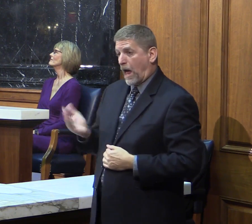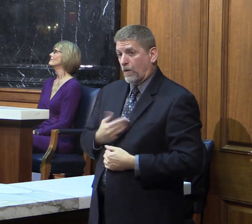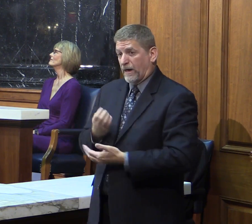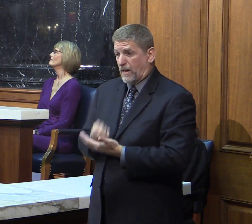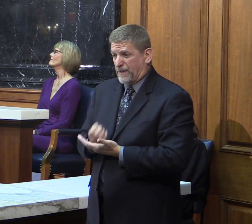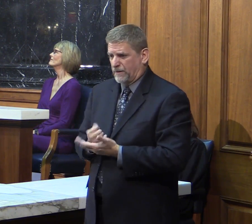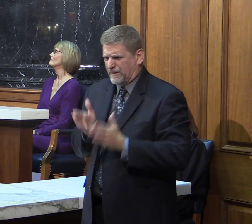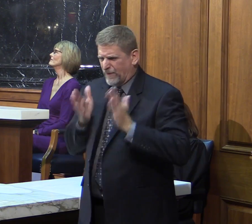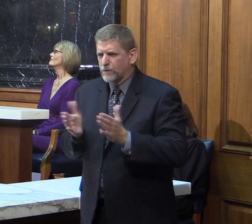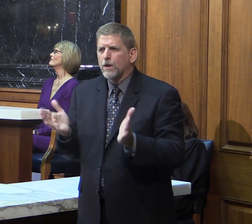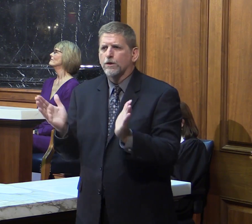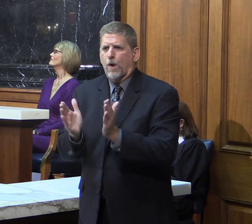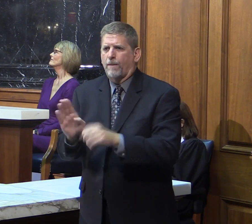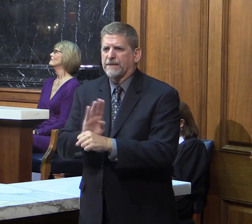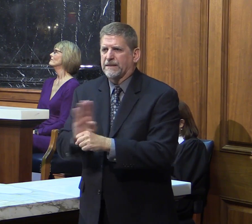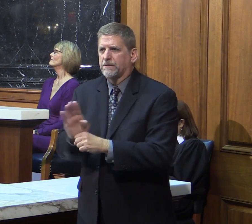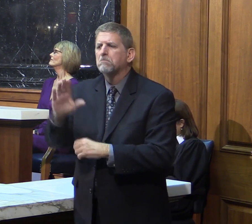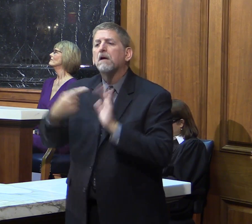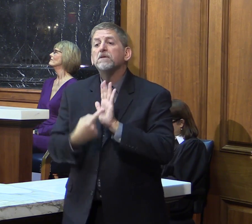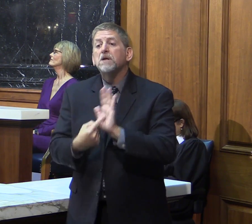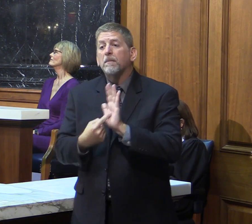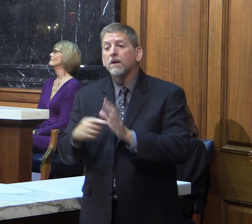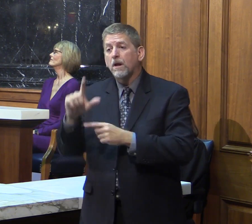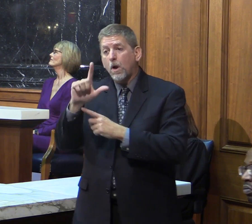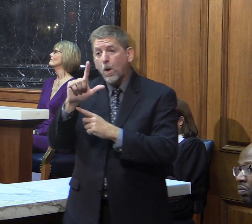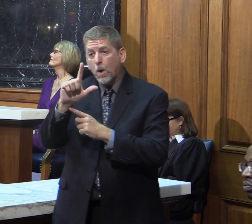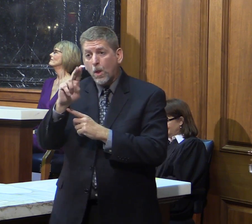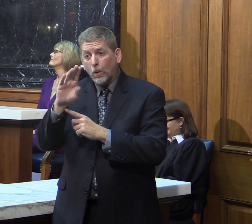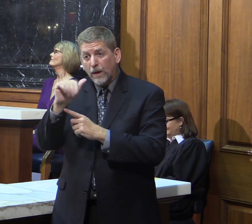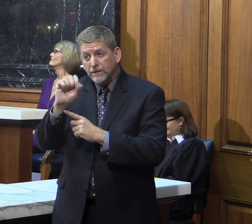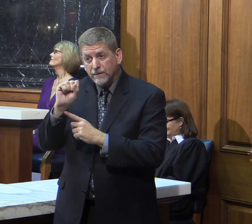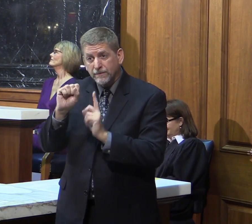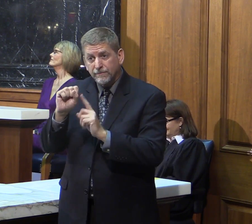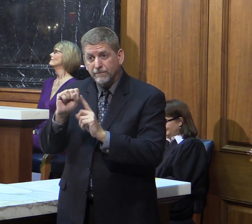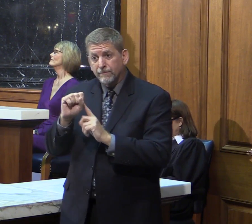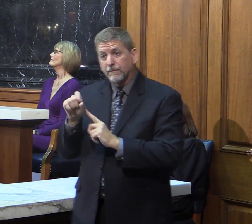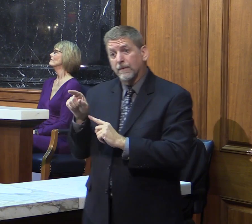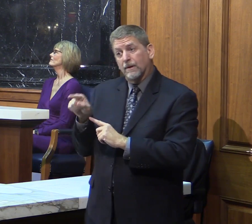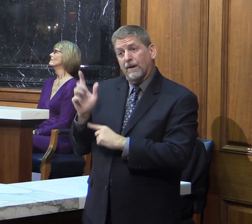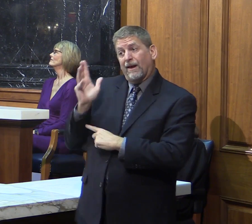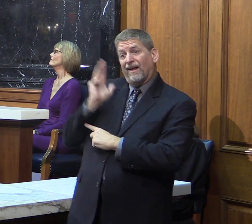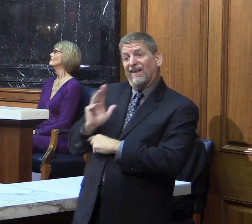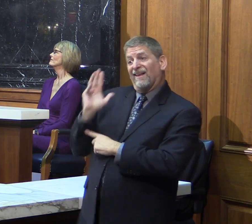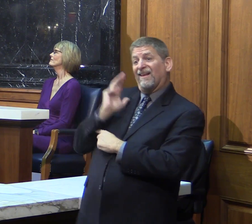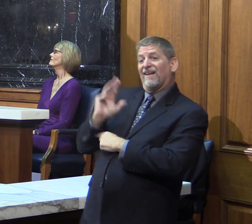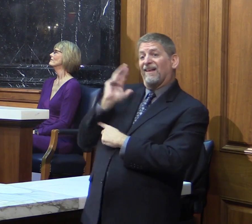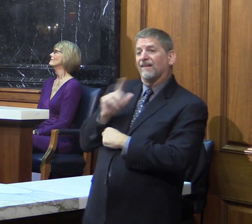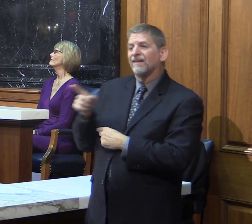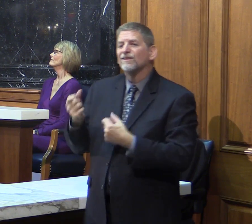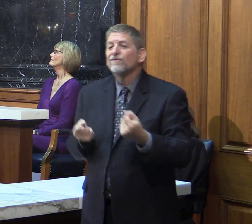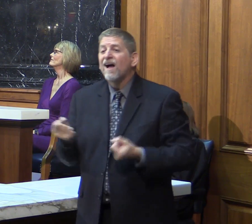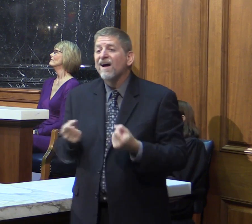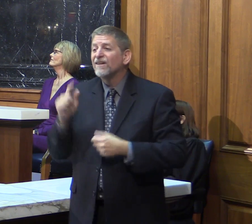didn't start as a stadium. Forrest Lucas was a truck driver from Ramsey, Indiana, whose